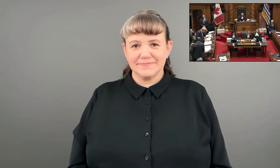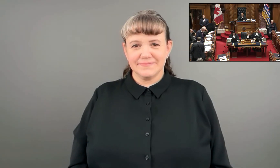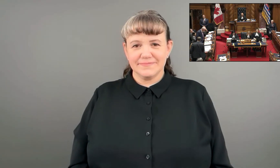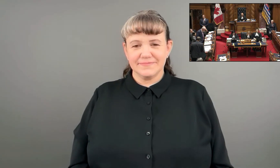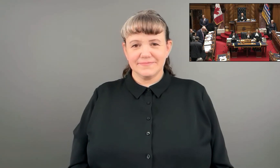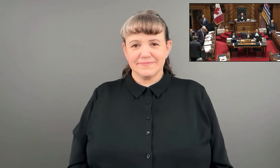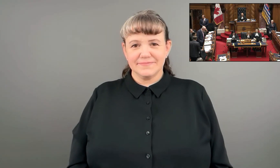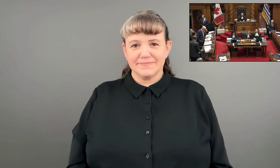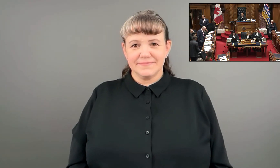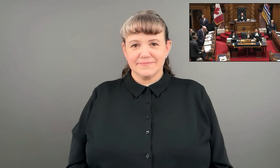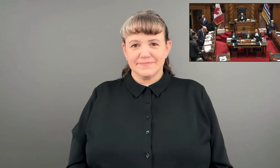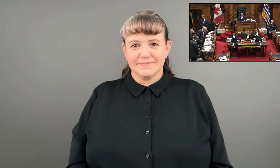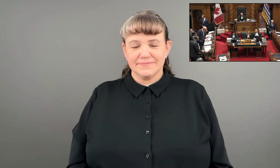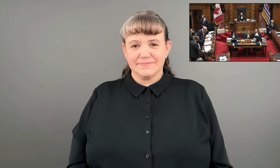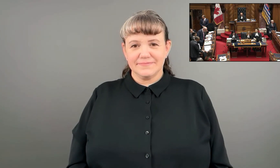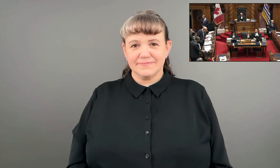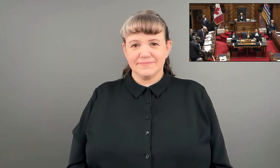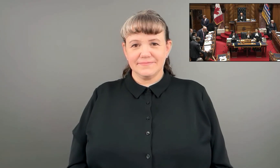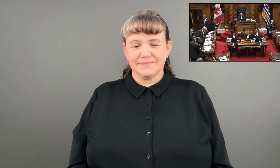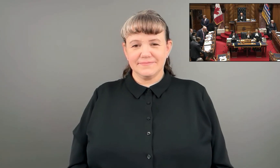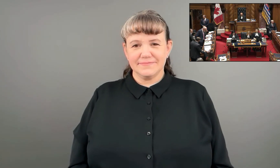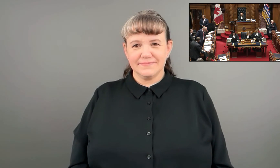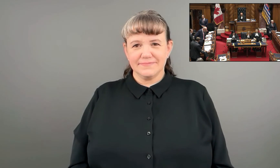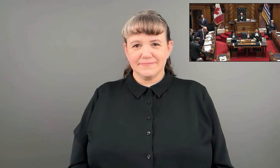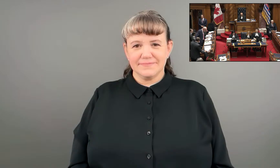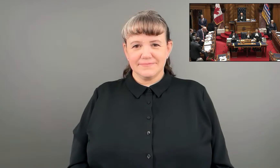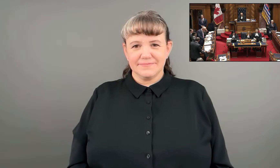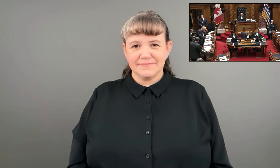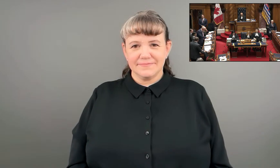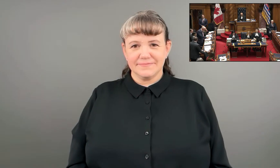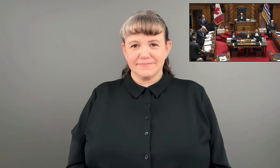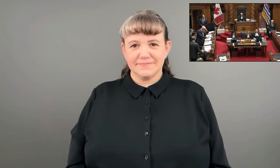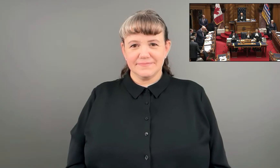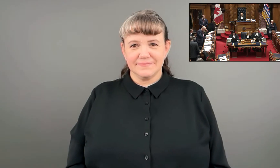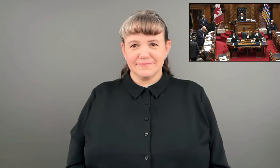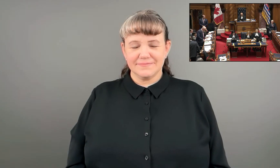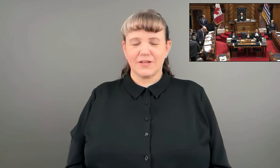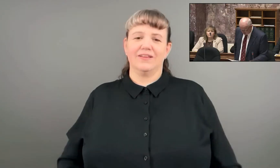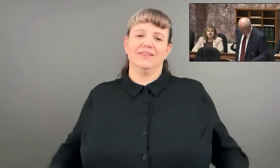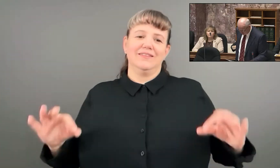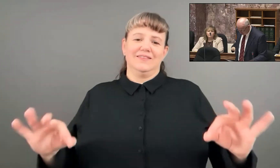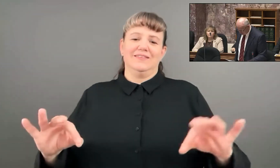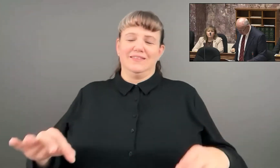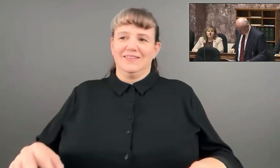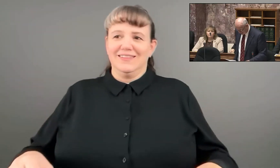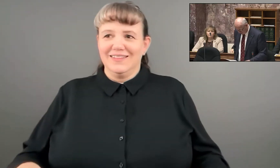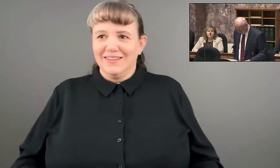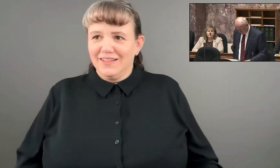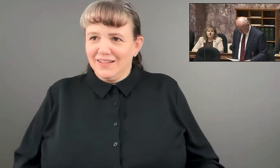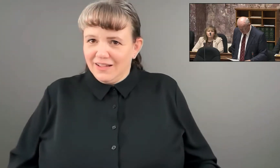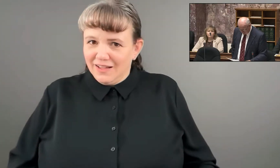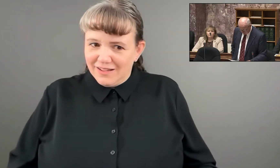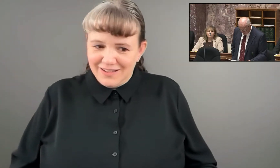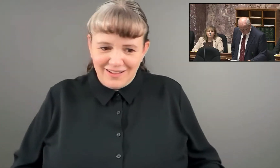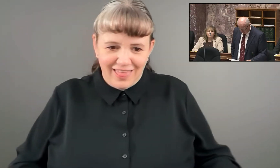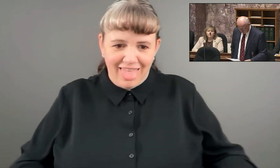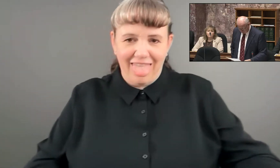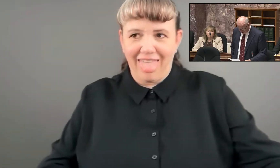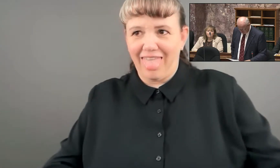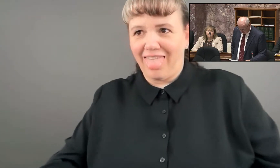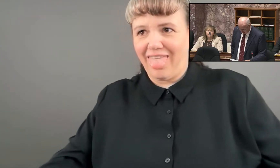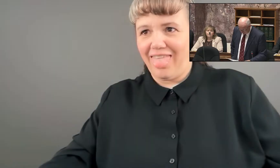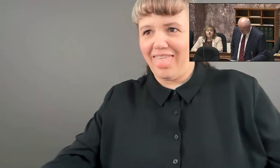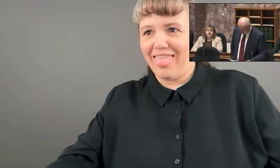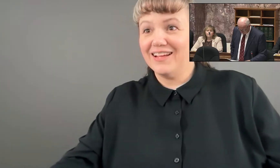paper. Honourable Speaker, I move motion 45, of which notice has been given in my name on the order paper, which changes the sitting calendar to remove the week of